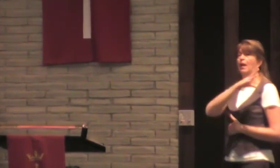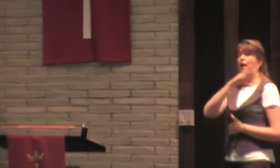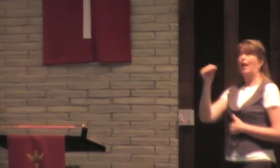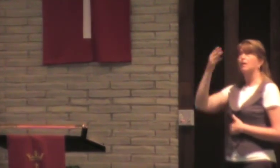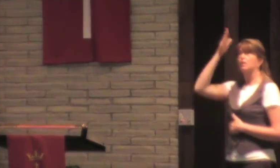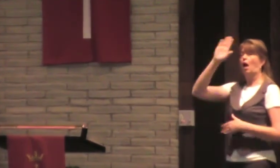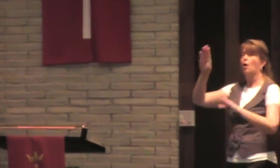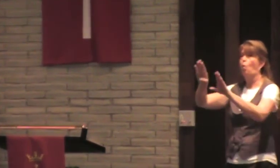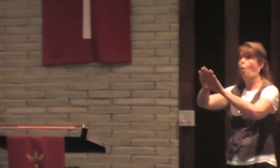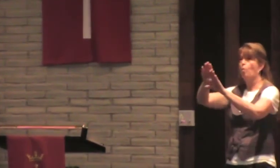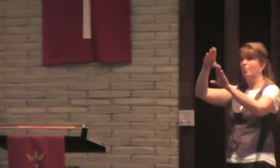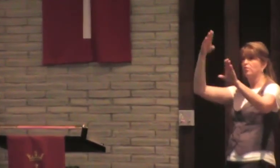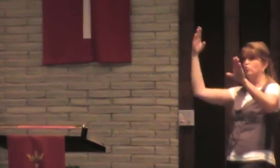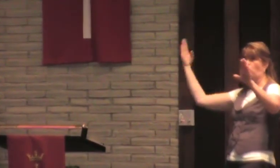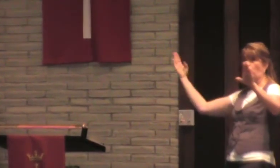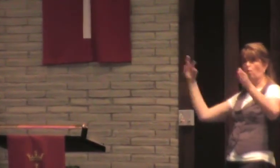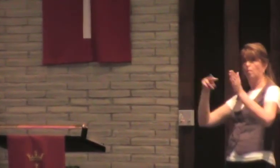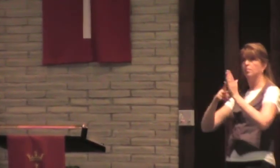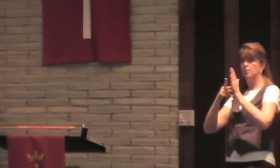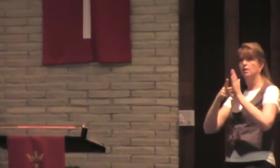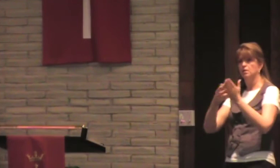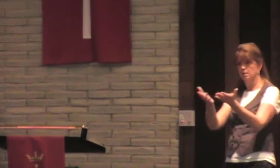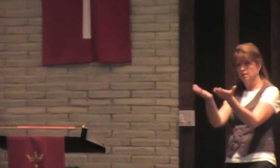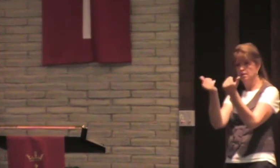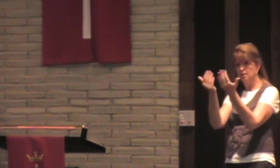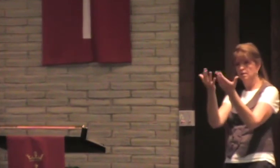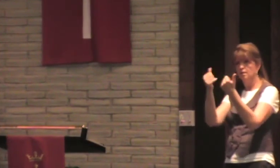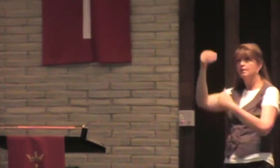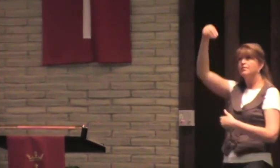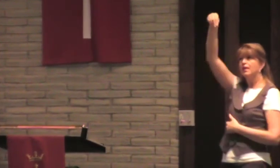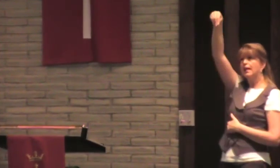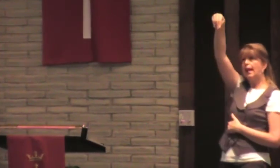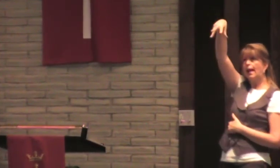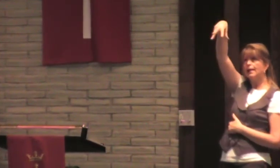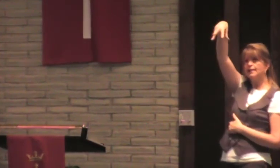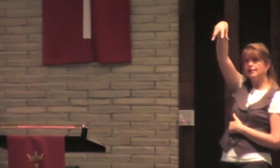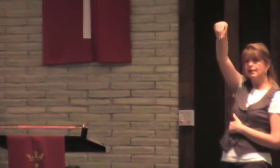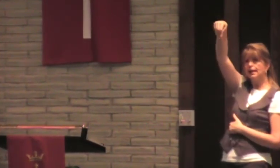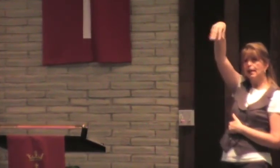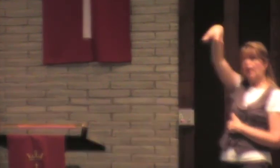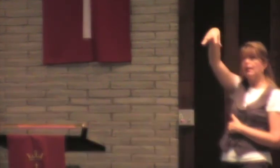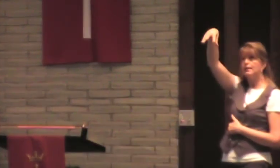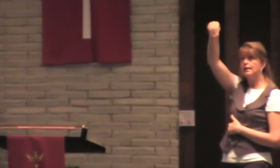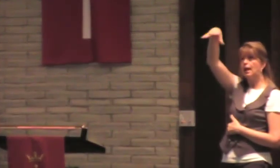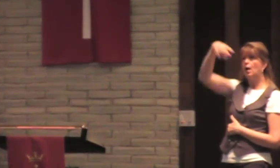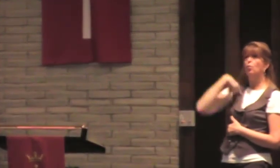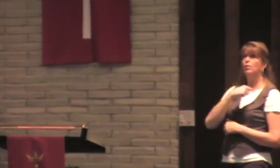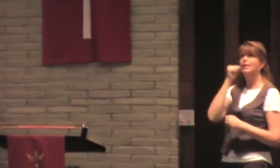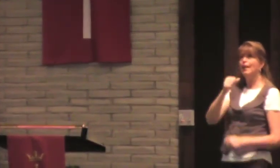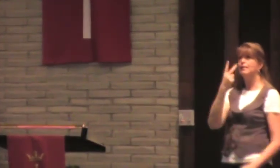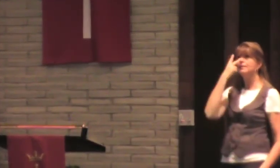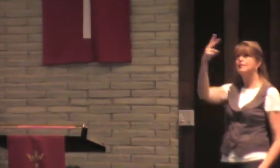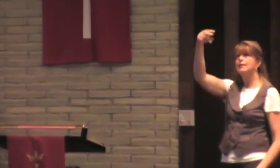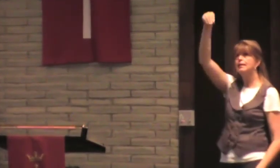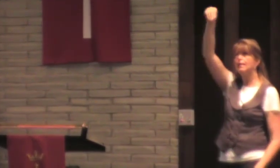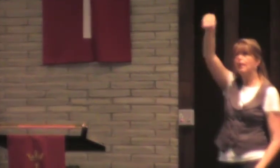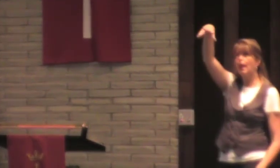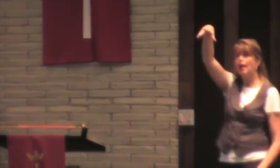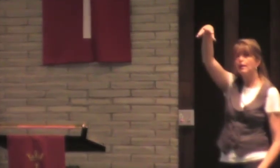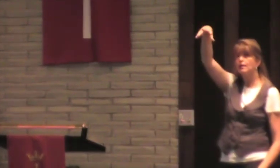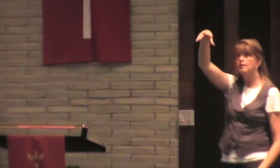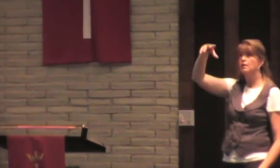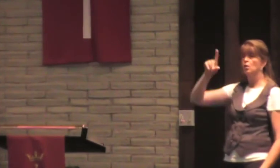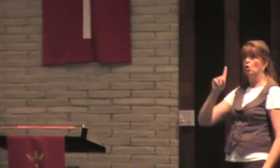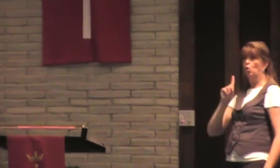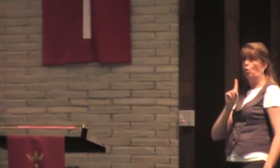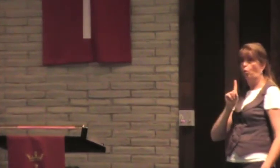that when we're born and God opens the door and and invites us into the light, that